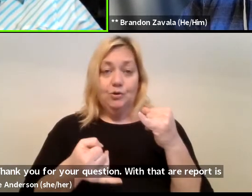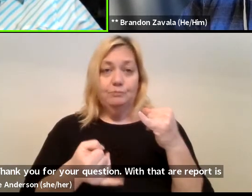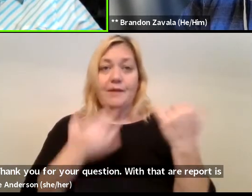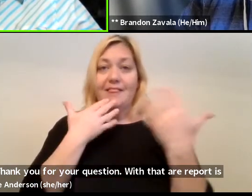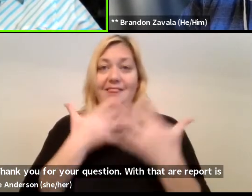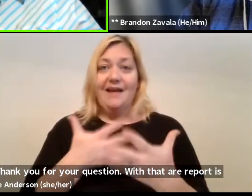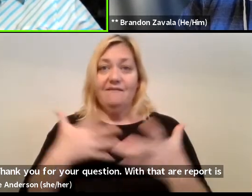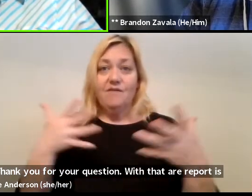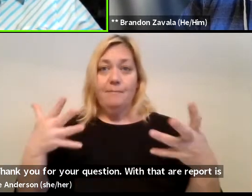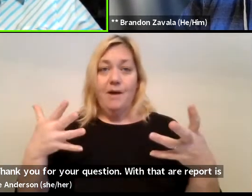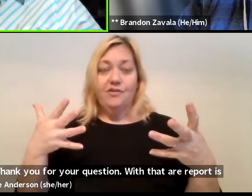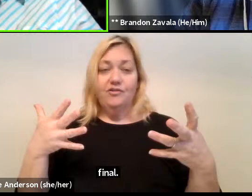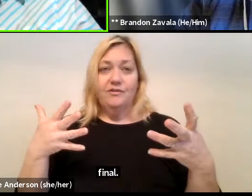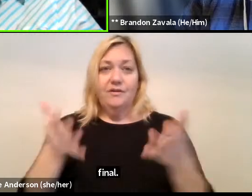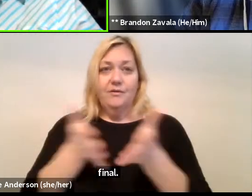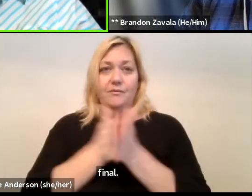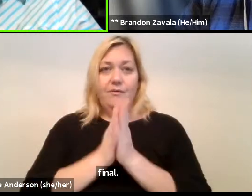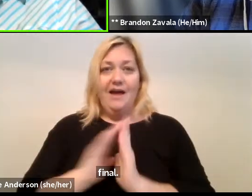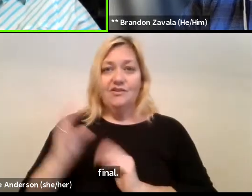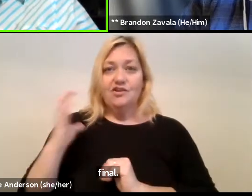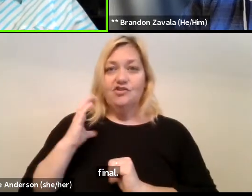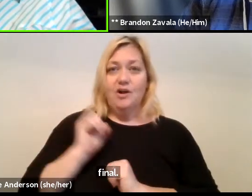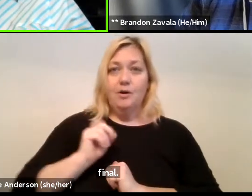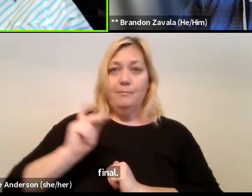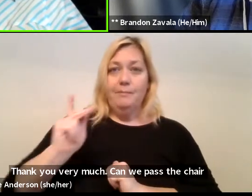very much. And we pass the chair back.